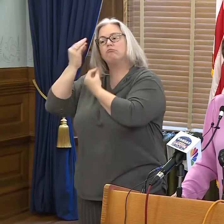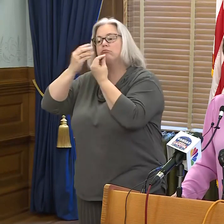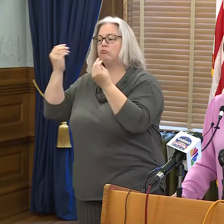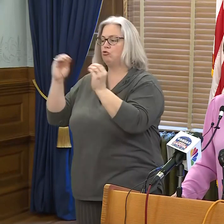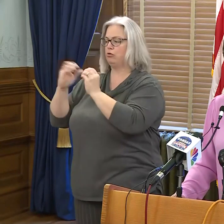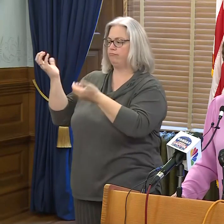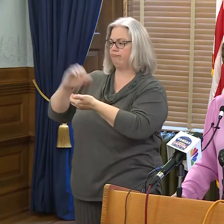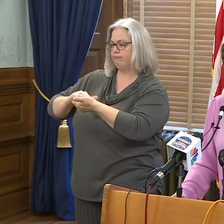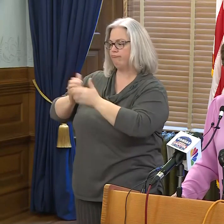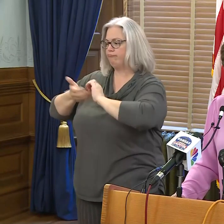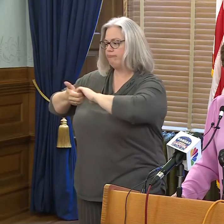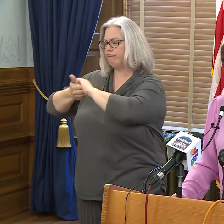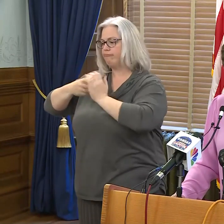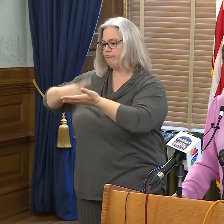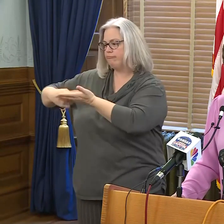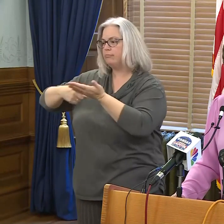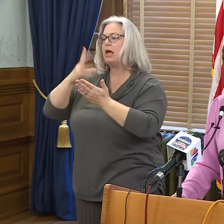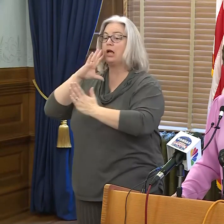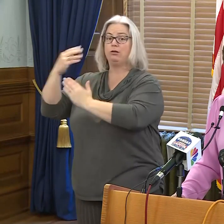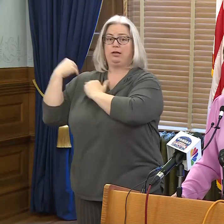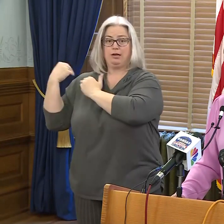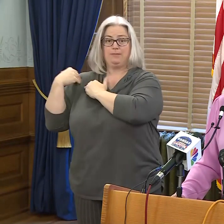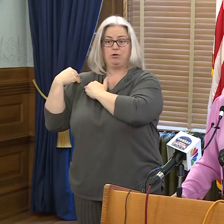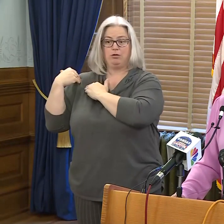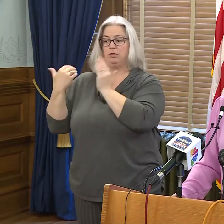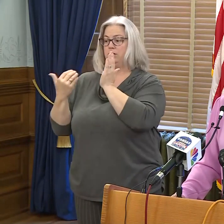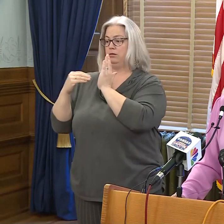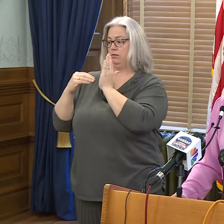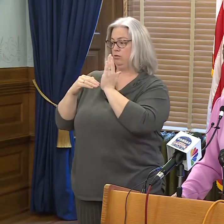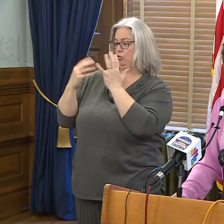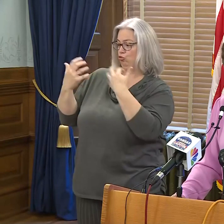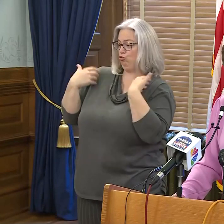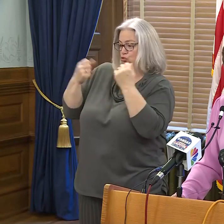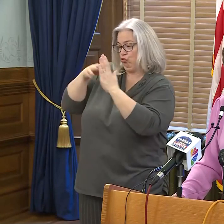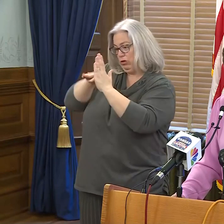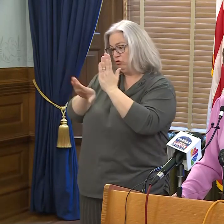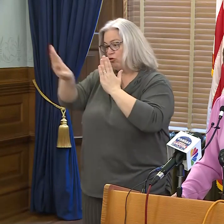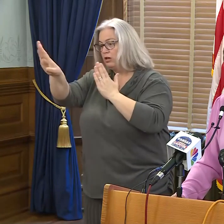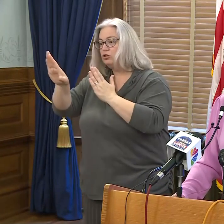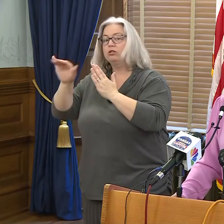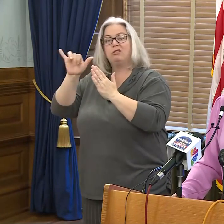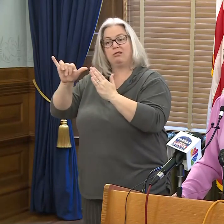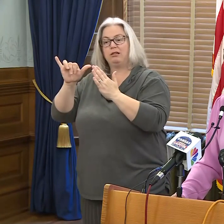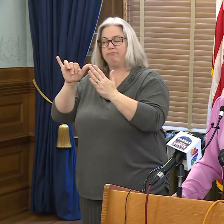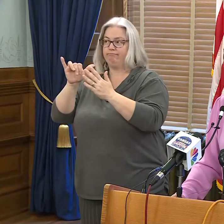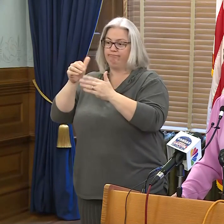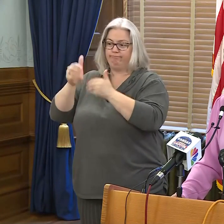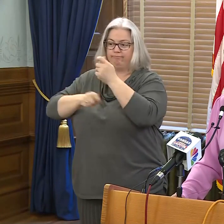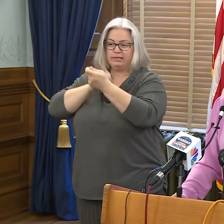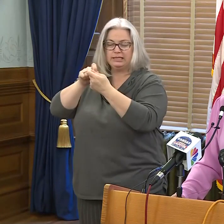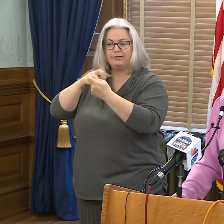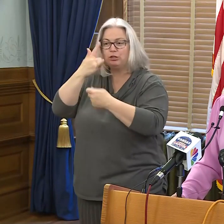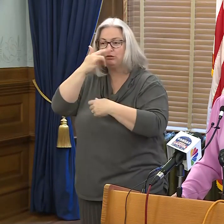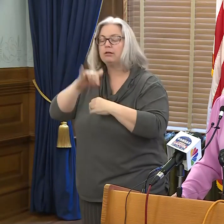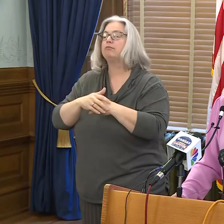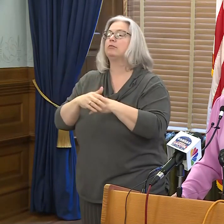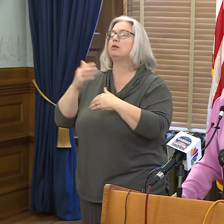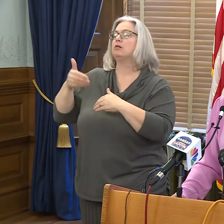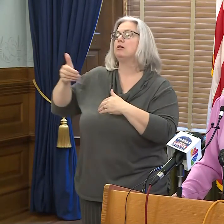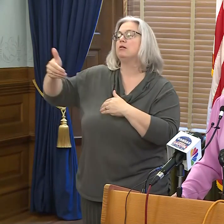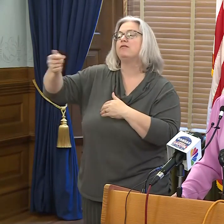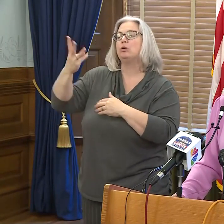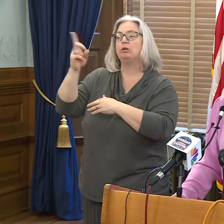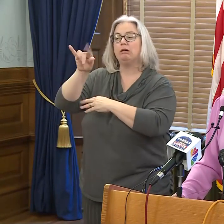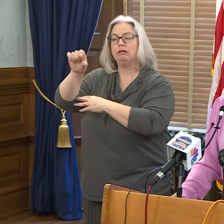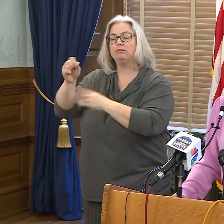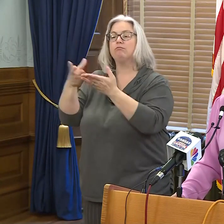collaborative, and accountable. We've structured the Recovery Office in this very way. Over the coming days, the public will be able to